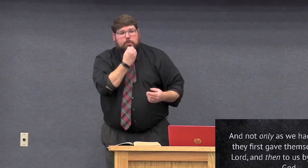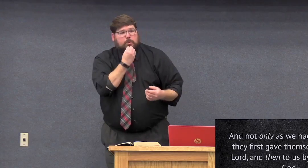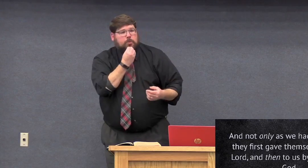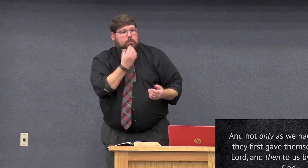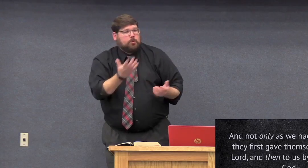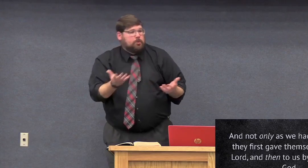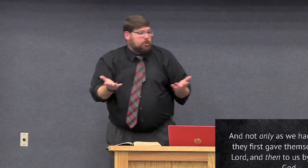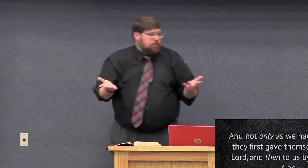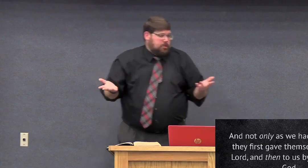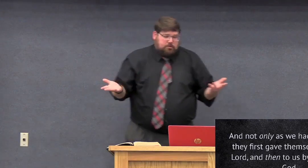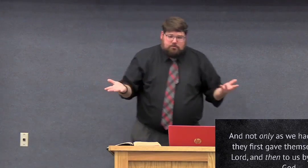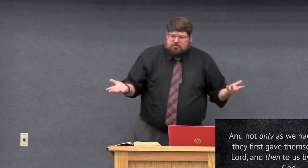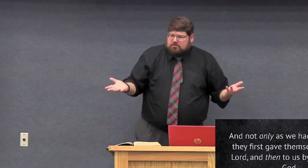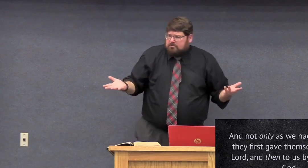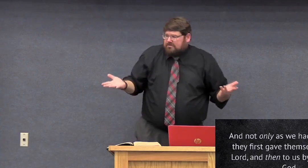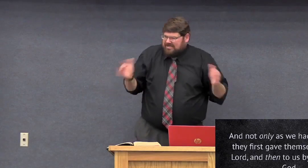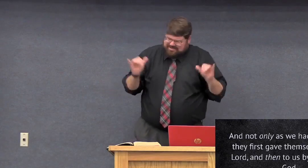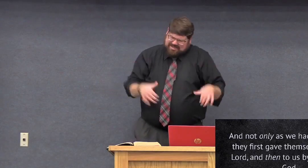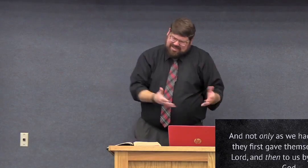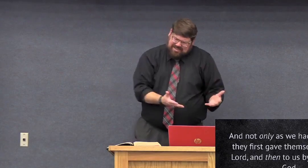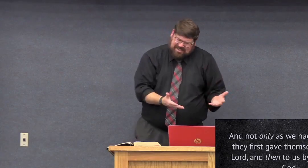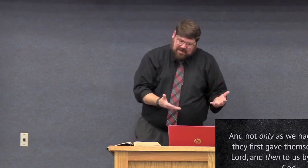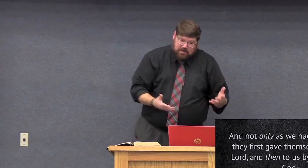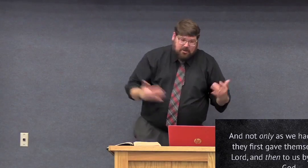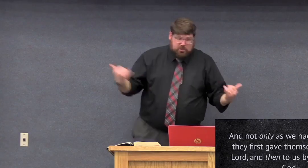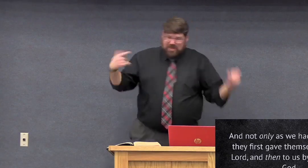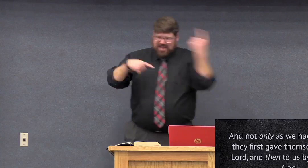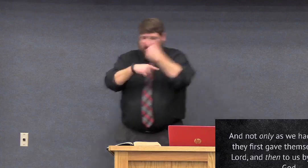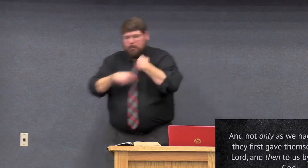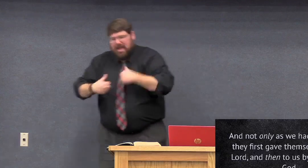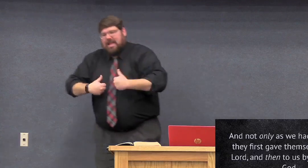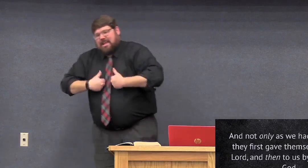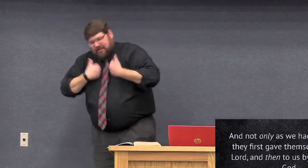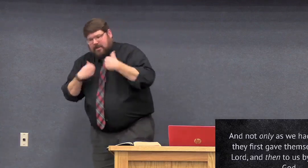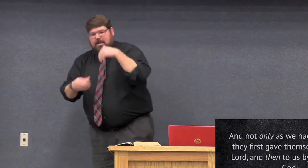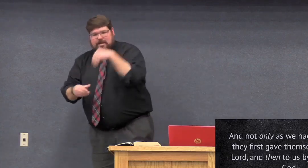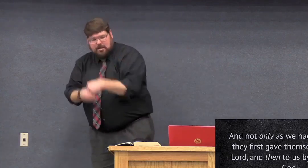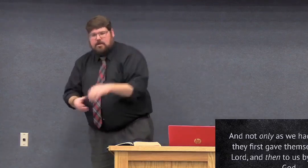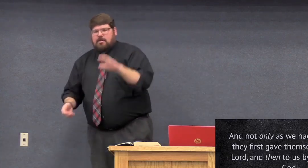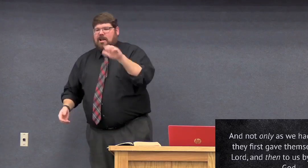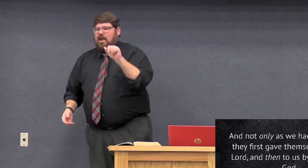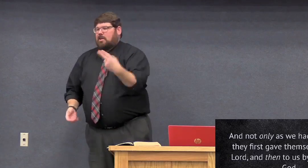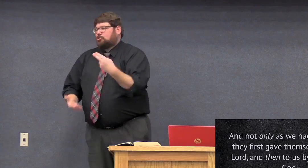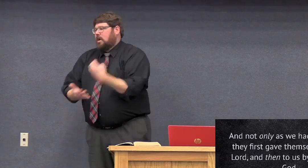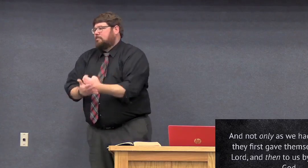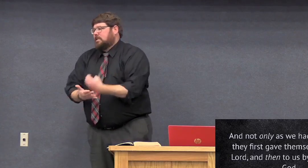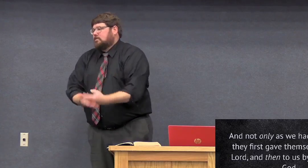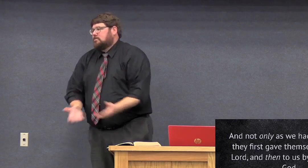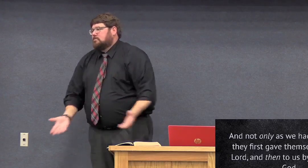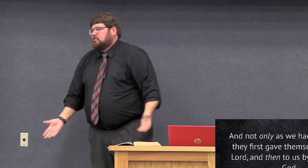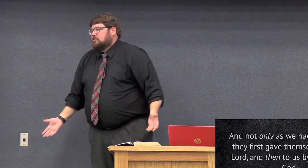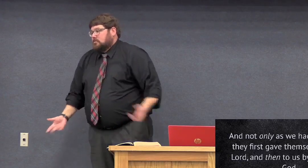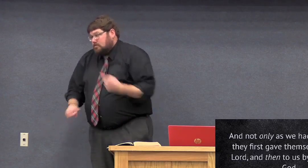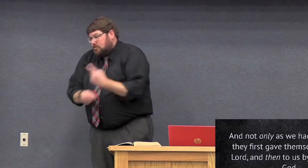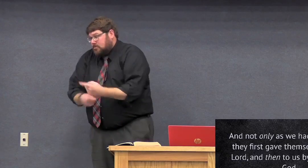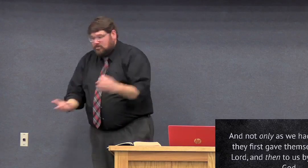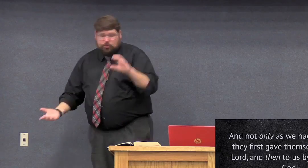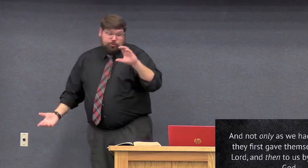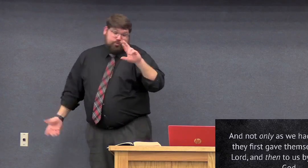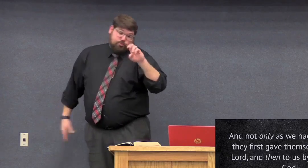for the church to continue in operation. What can you do? We live in a cash-based economy, right?